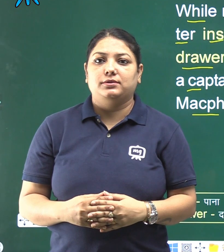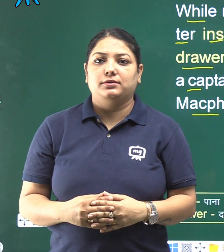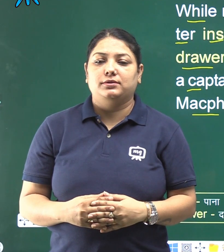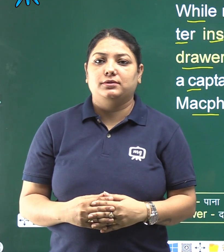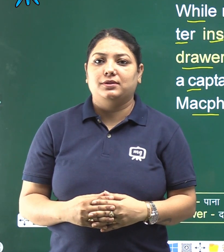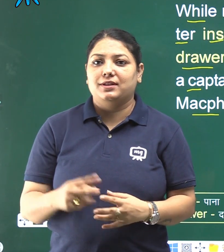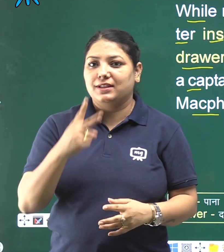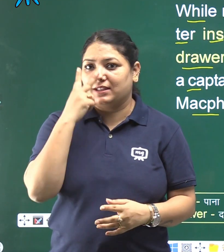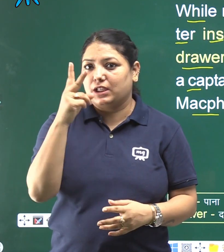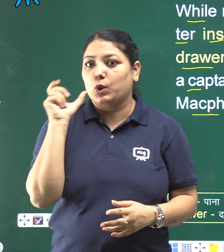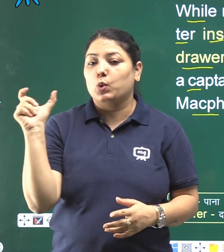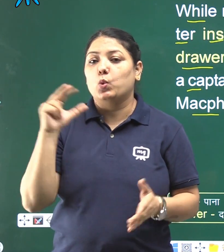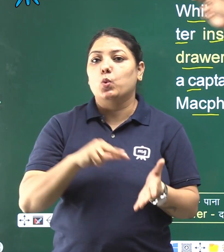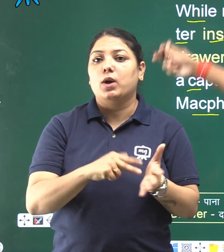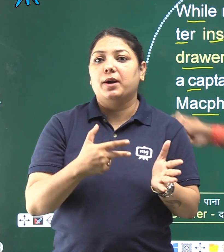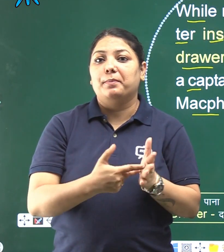Let's see the word meanings.